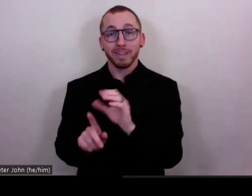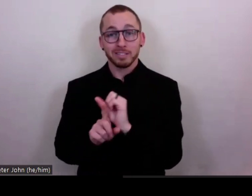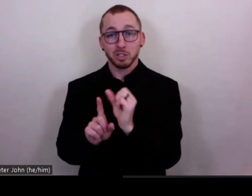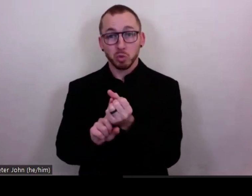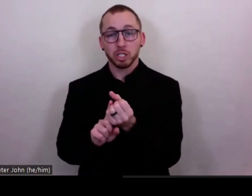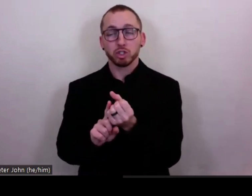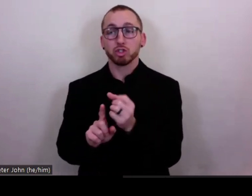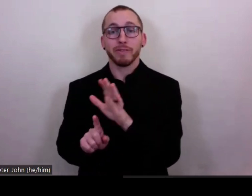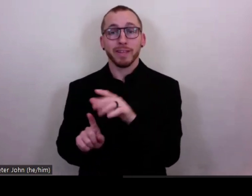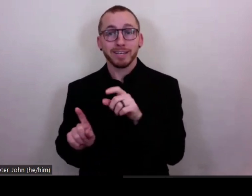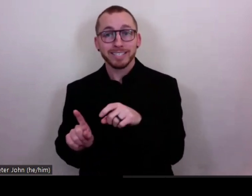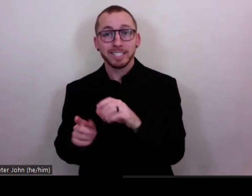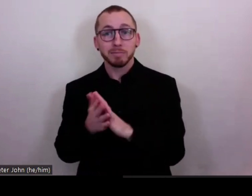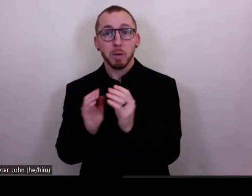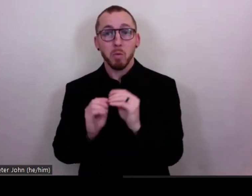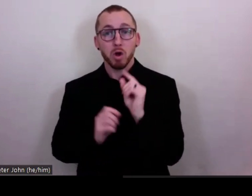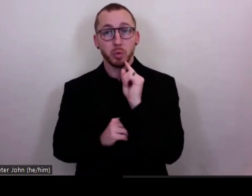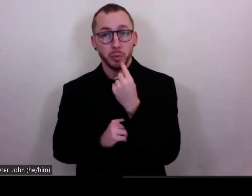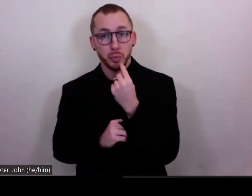They have to leave. Yeah.